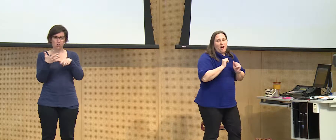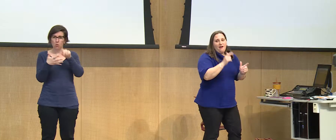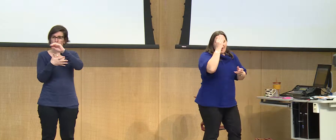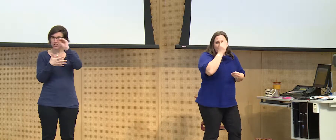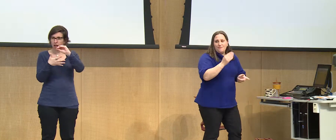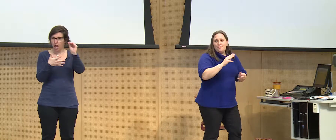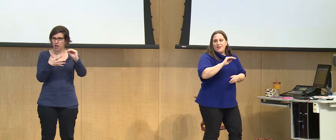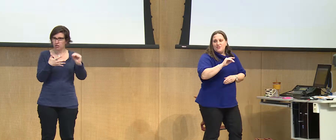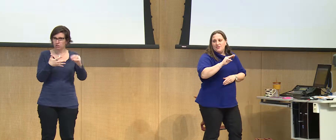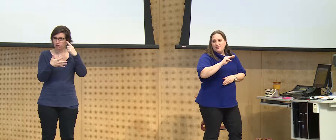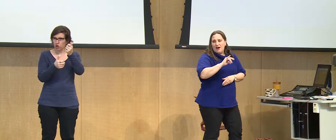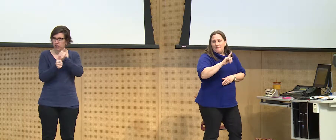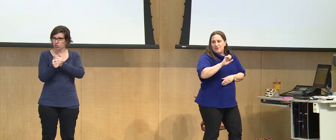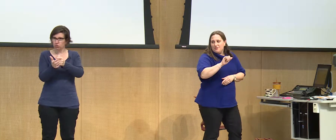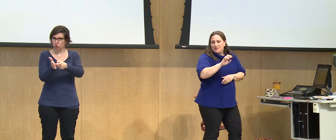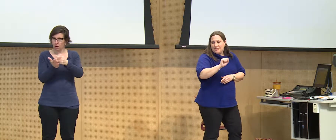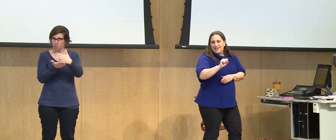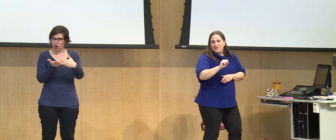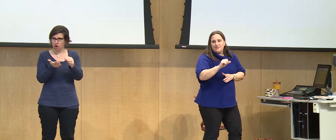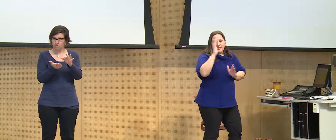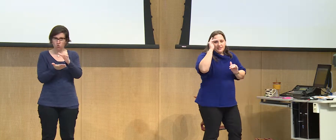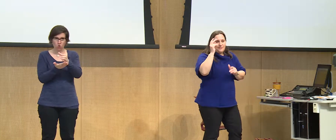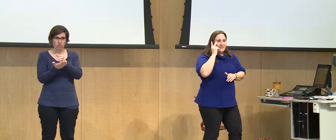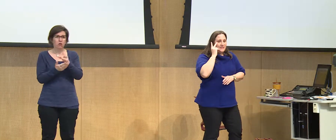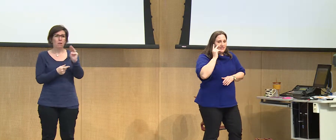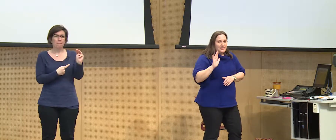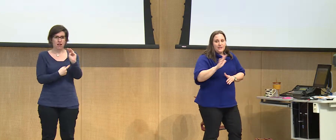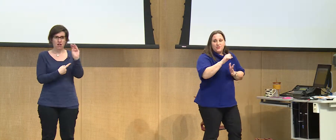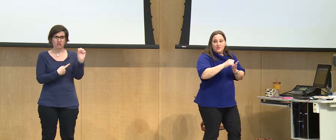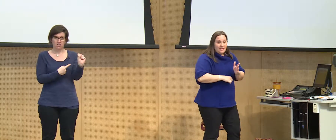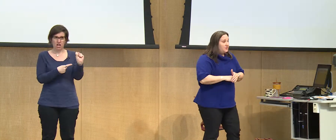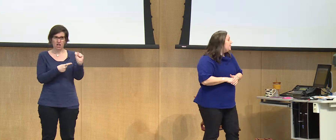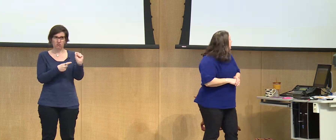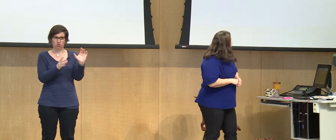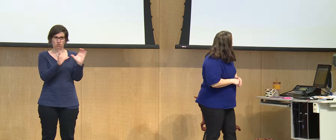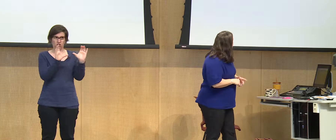All that information Middle States expects to see in your syllabus.